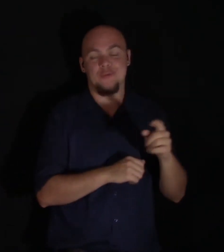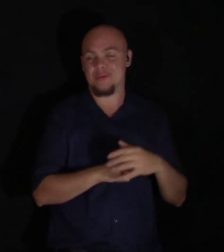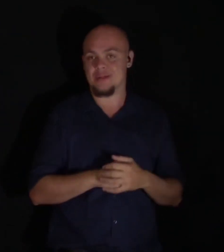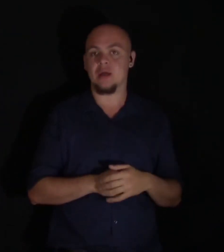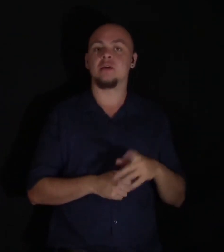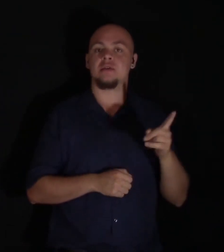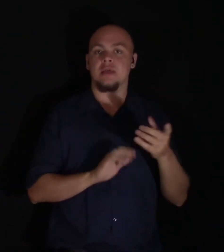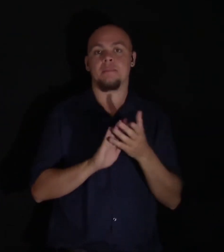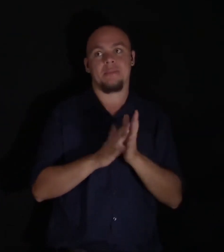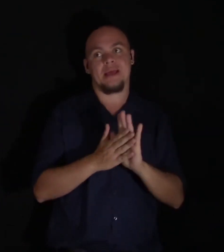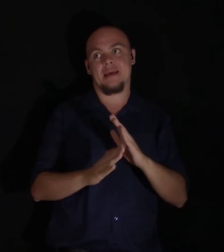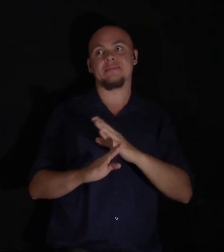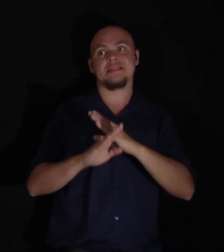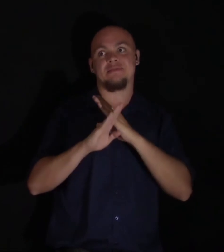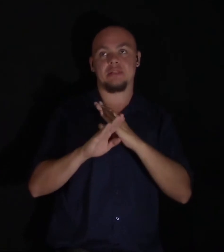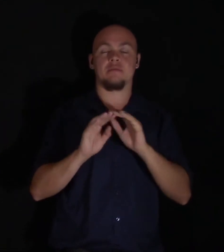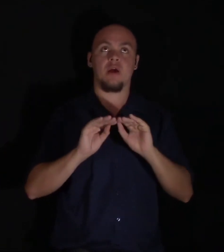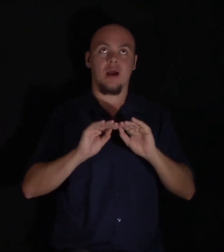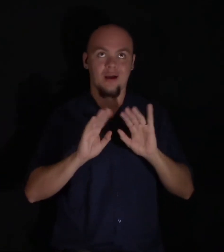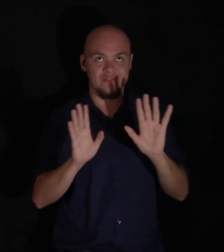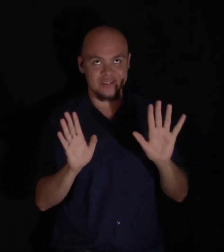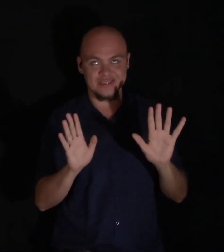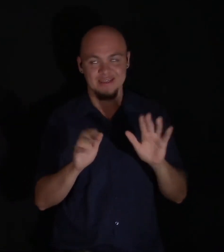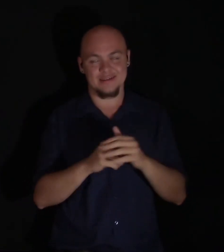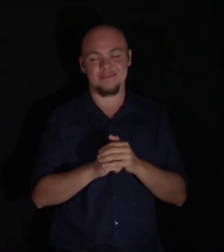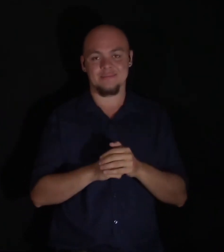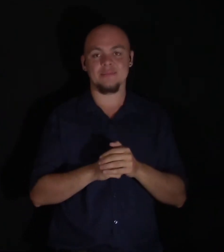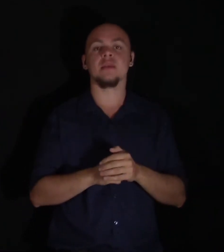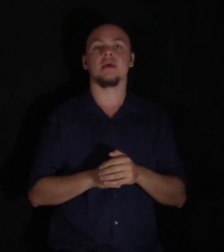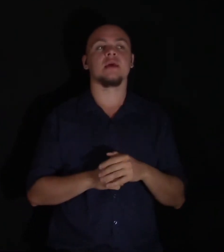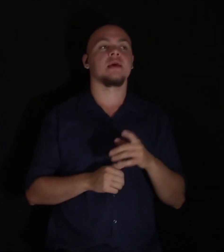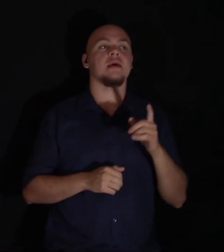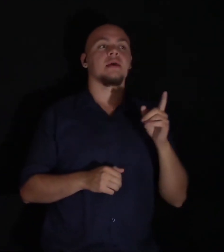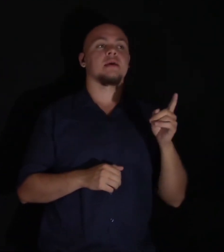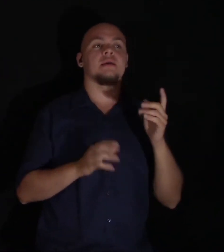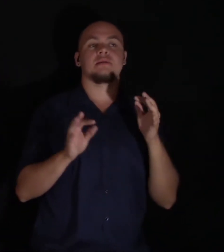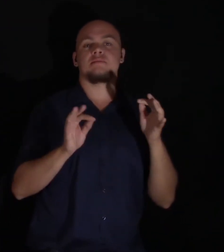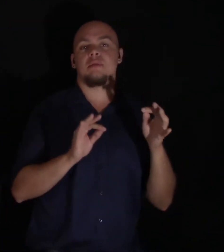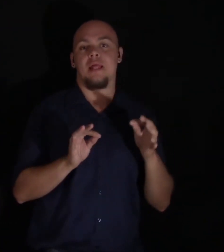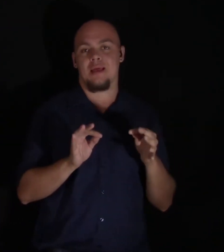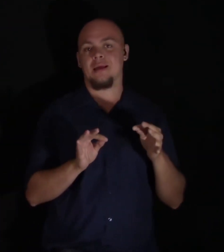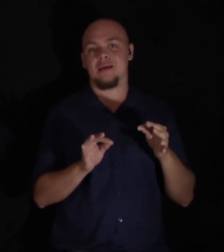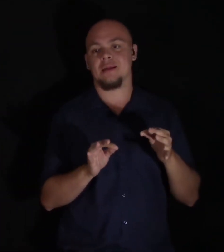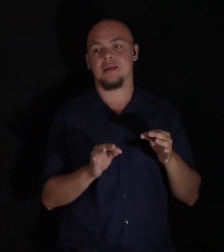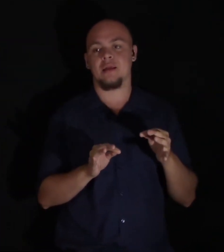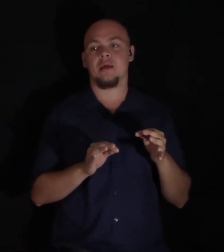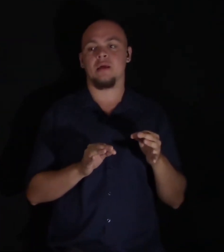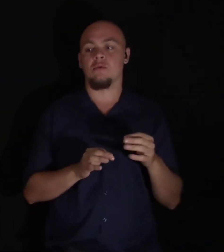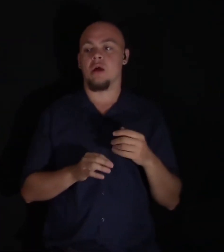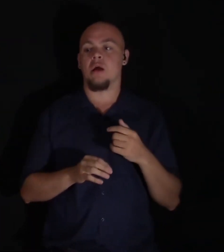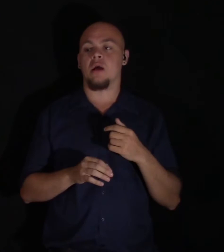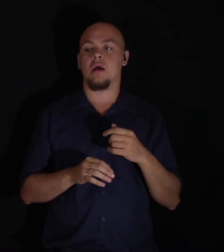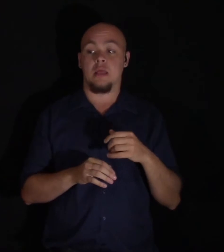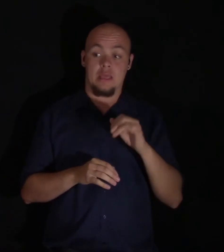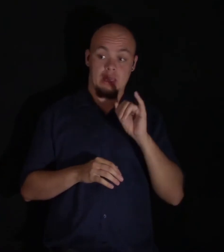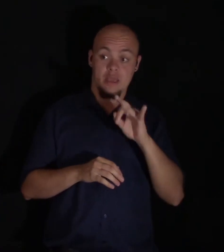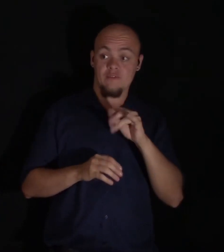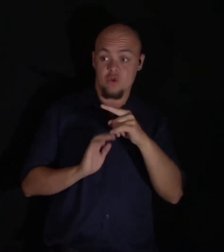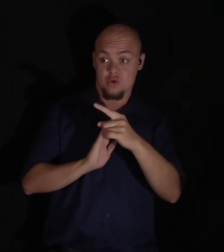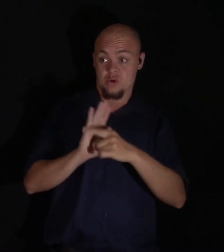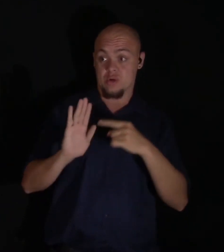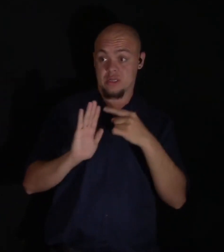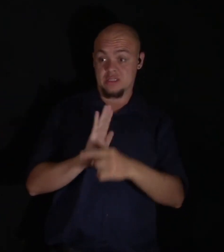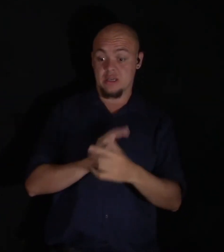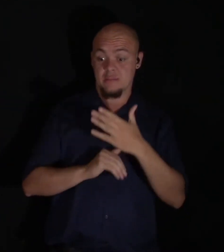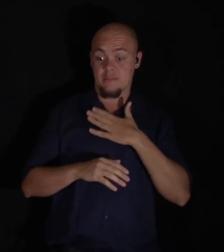defensive, surprise, surprise, and told me that he didn't want to hear about it, that I could do the shopping myself if I were going to criticize